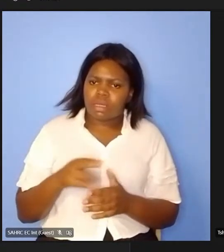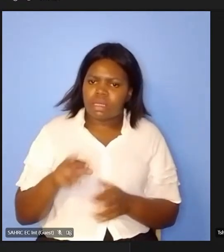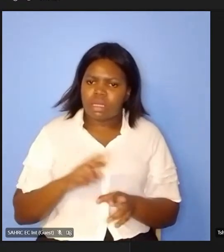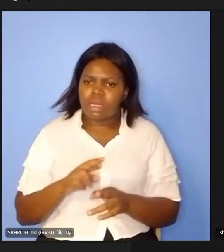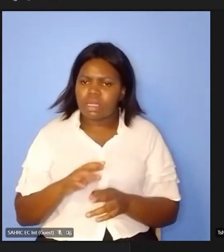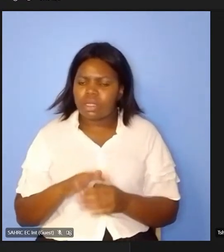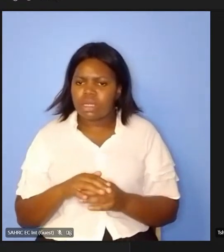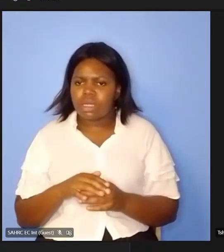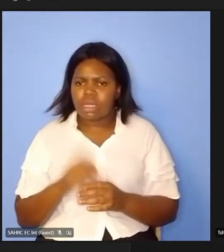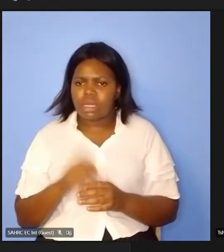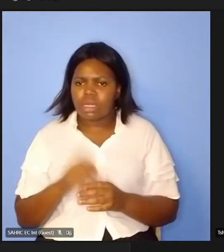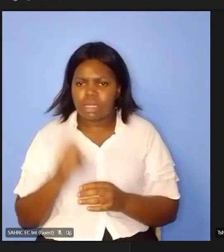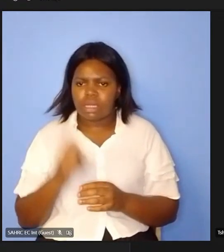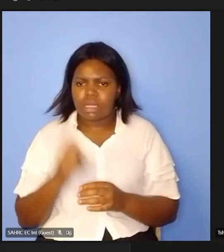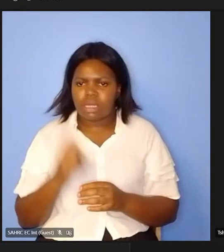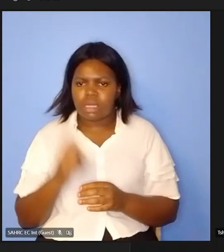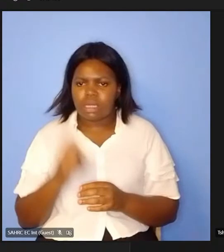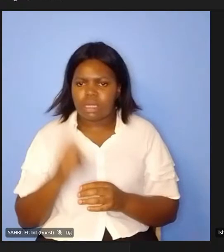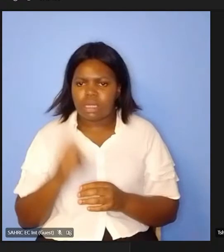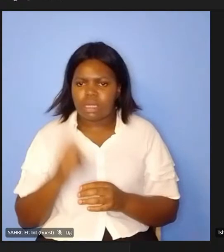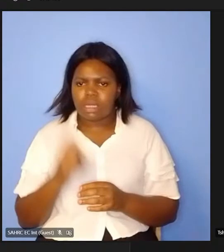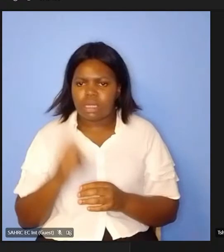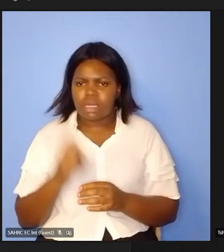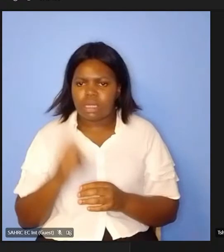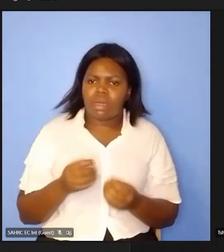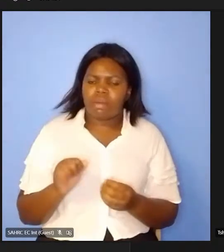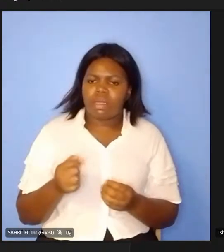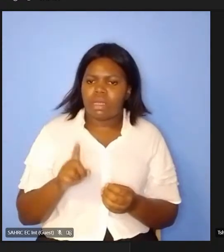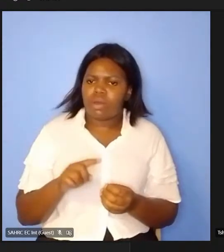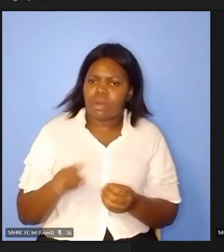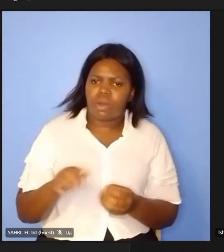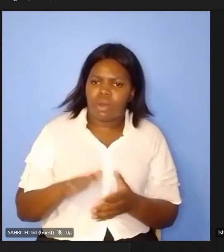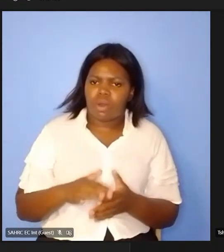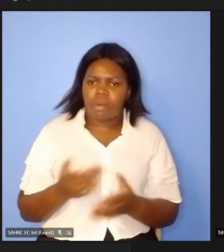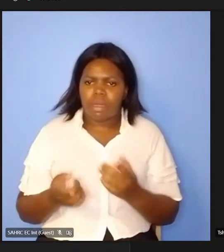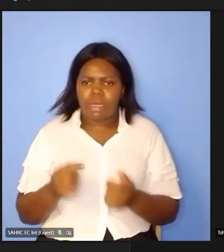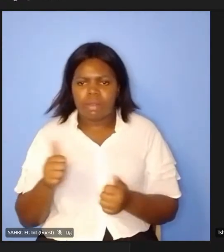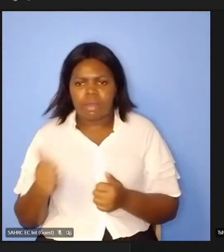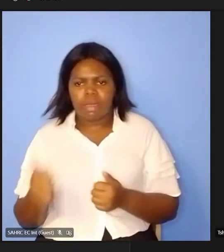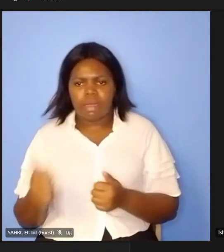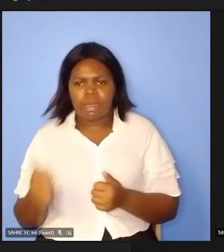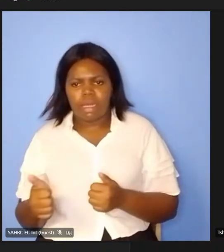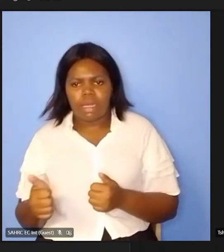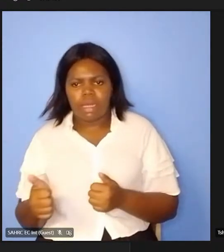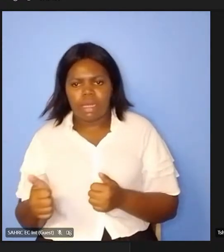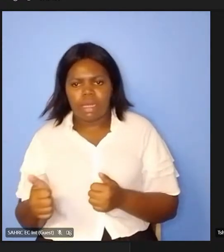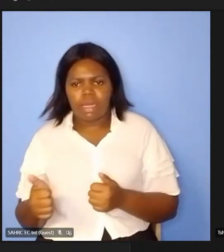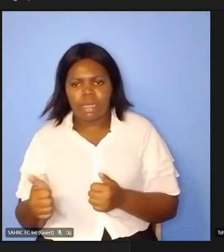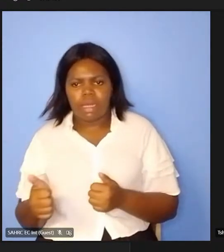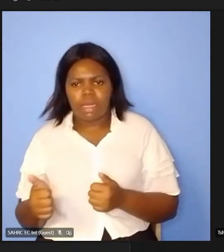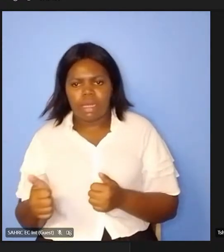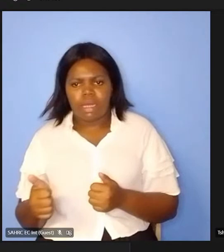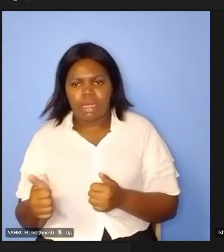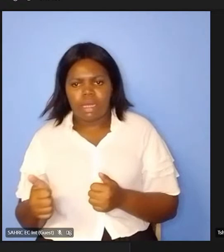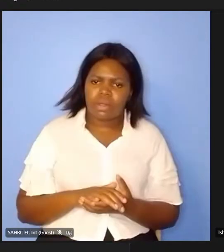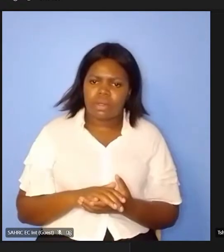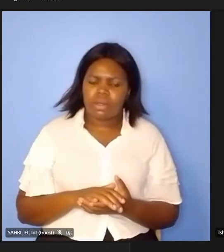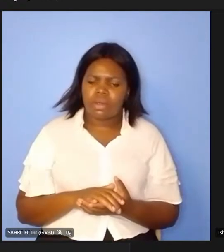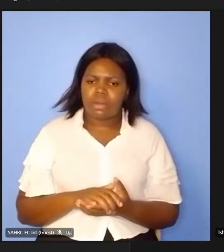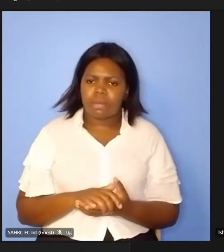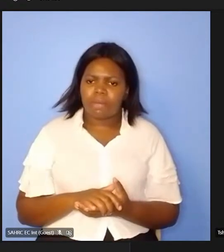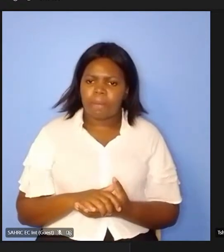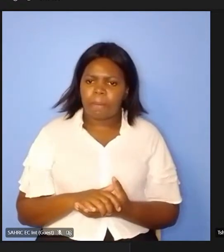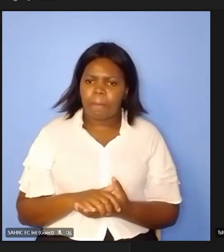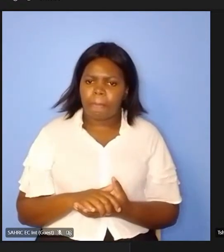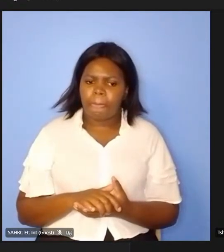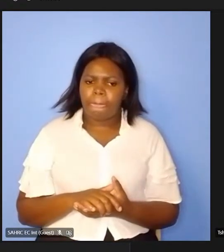that is where the right to religion cannot necessarily overstep the right to equality. But that also said, the right to religion is